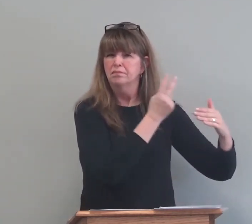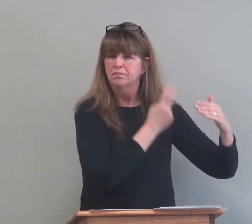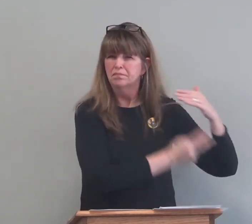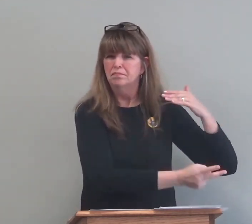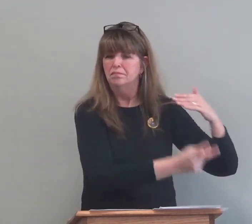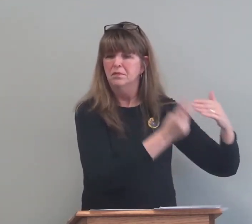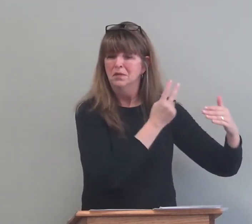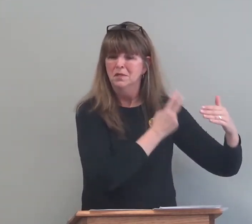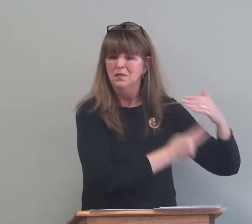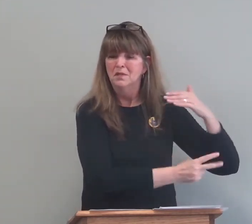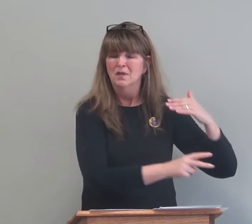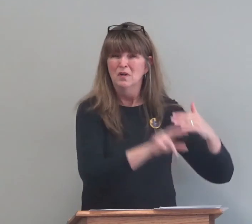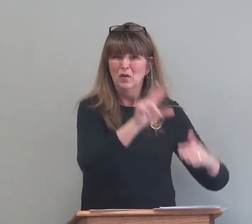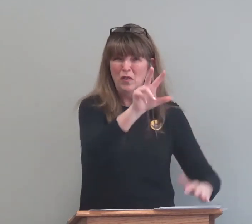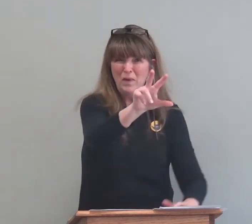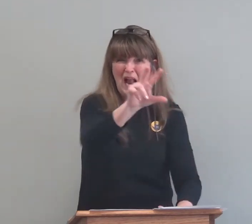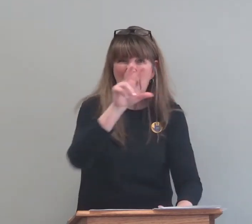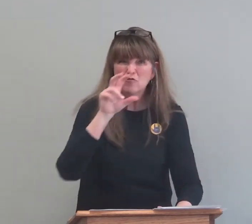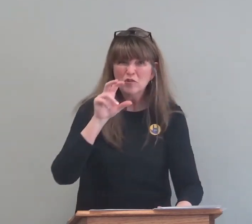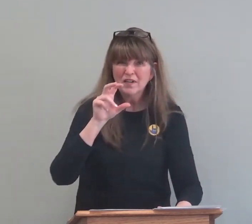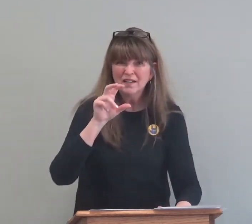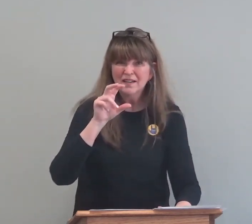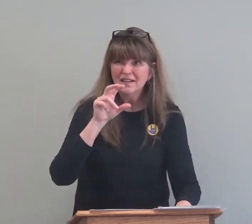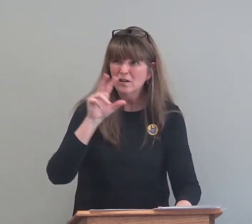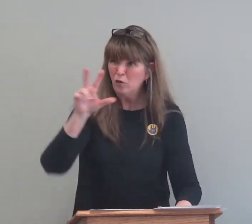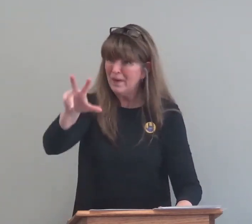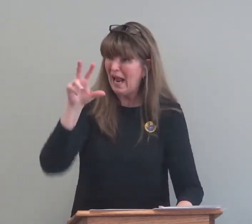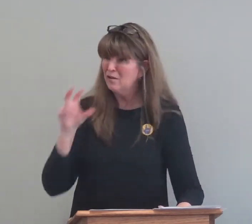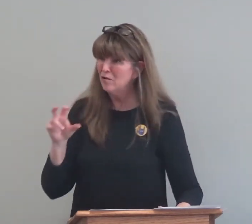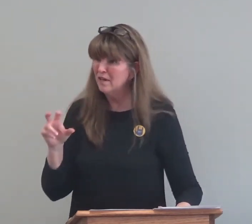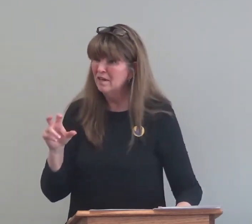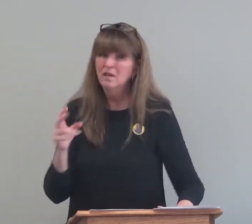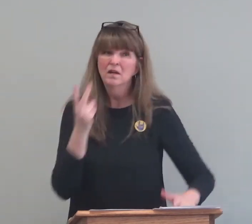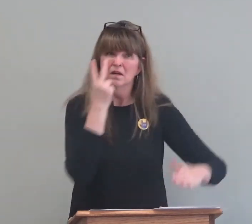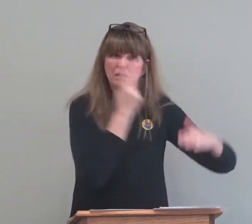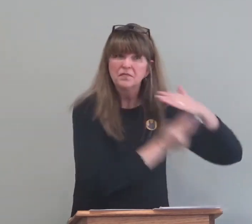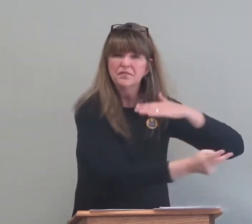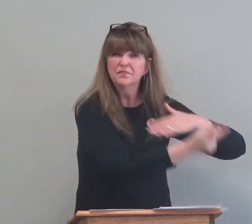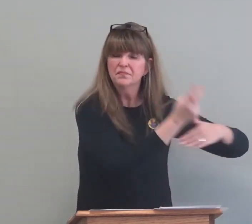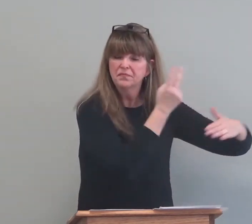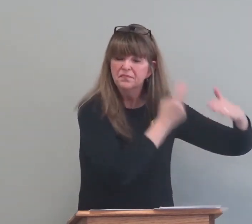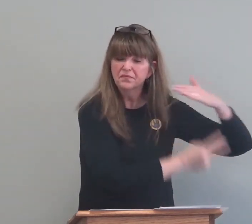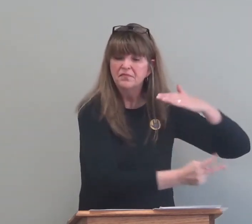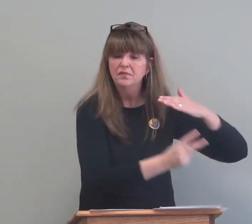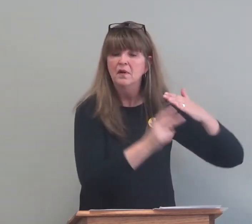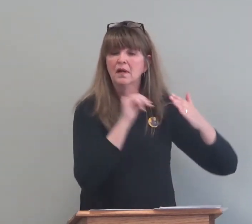Old Testament, there were so many prophecies. 300 prophecies, in fact,